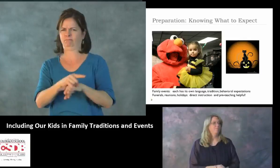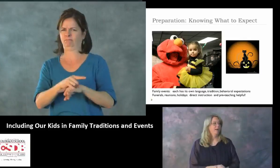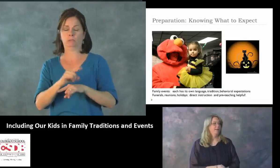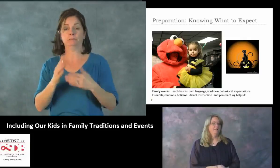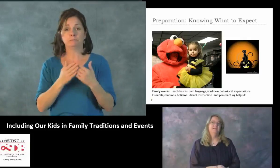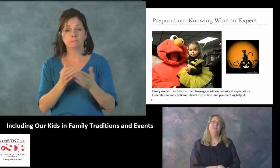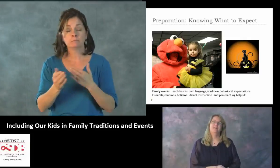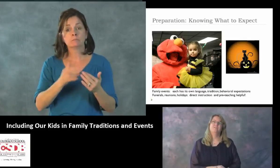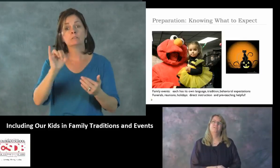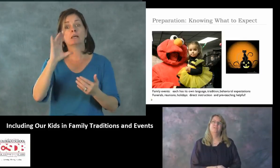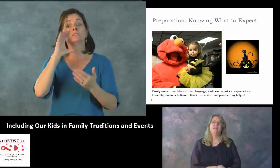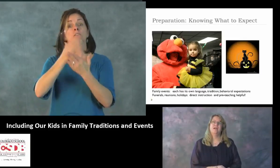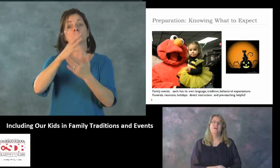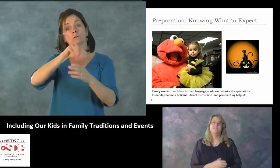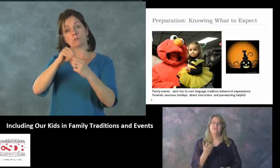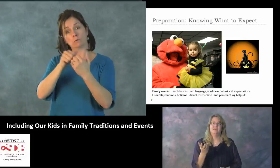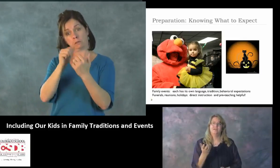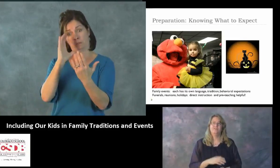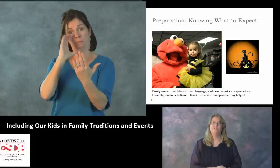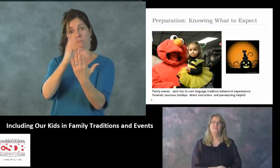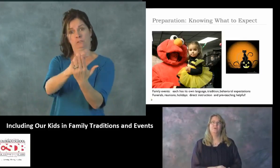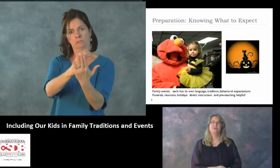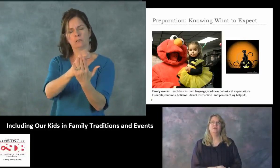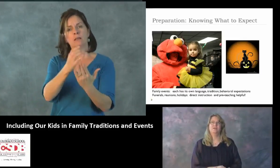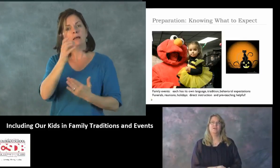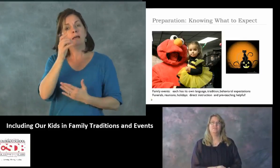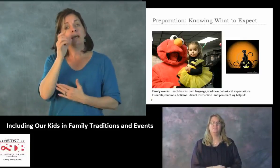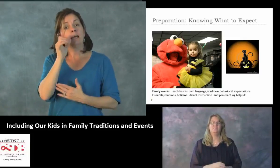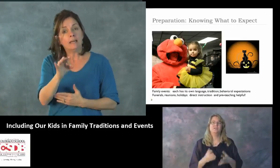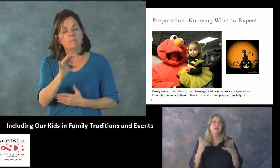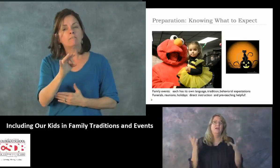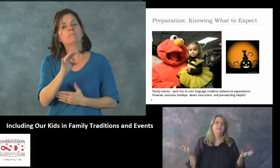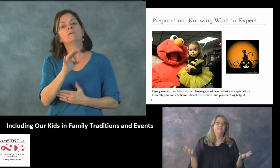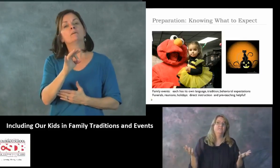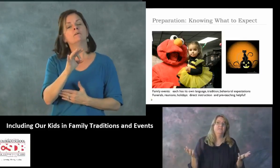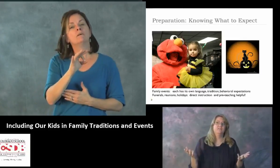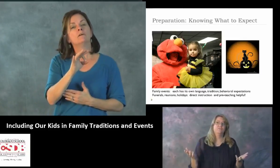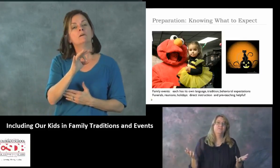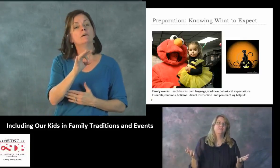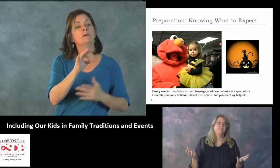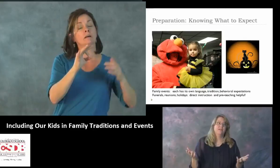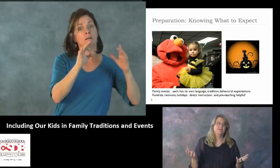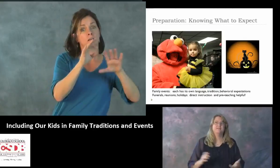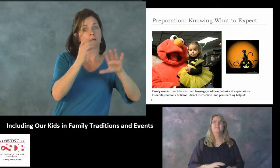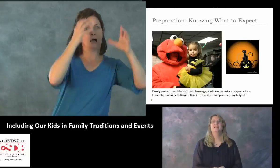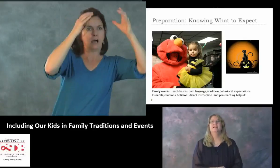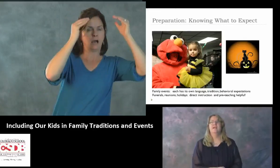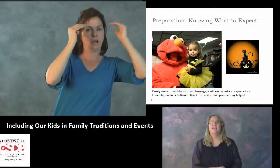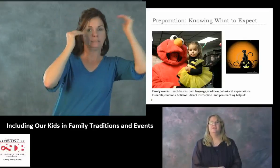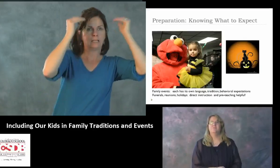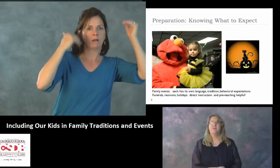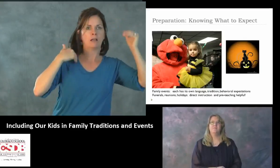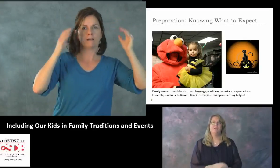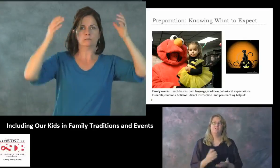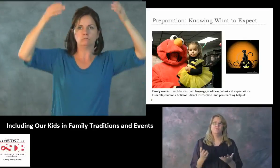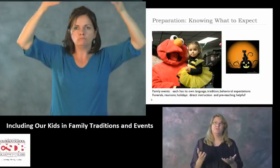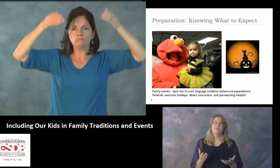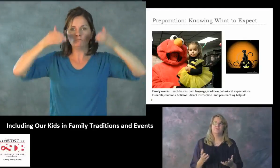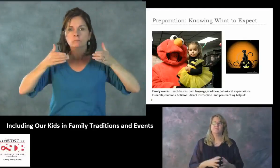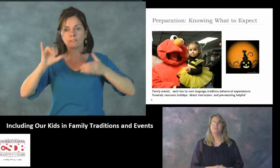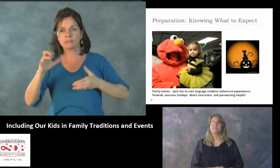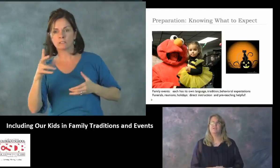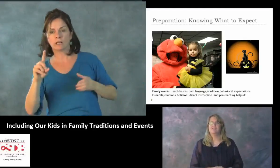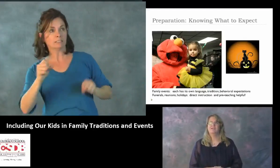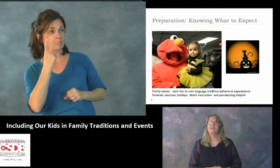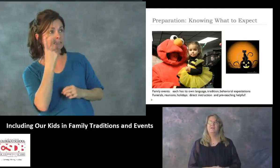more frightened if she didn't have the adult wearing a costume that kind of lets her see a face and maybe use a